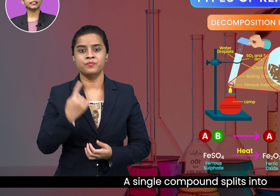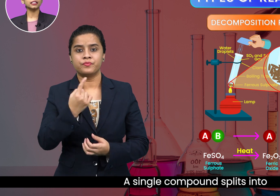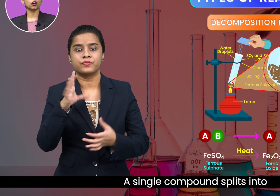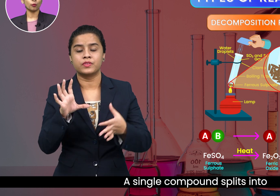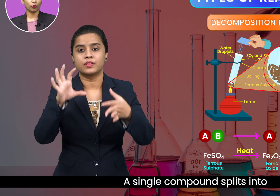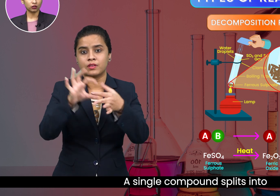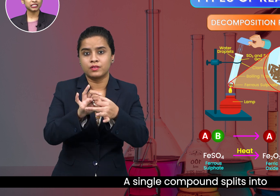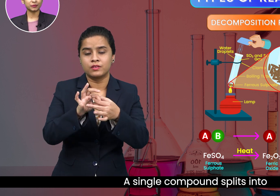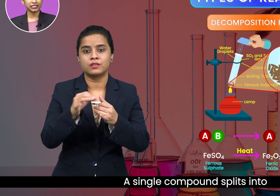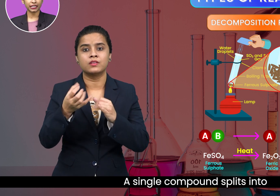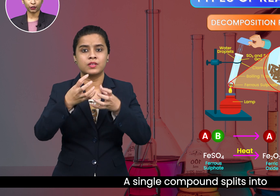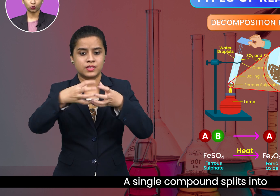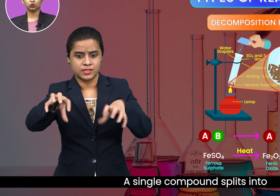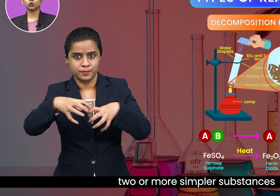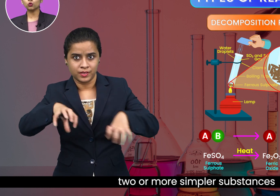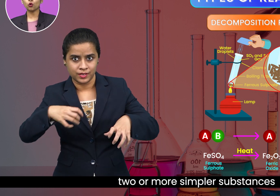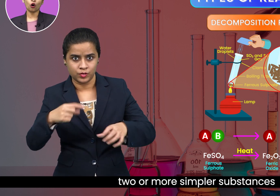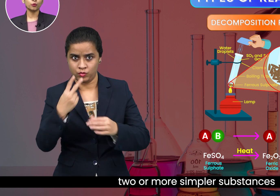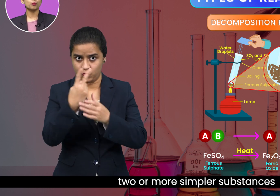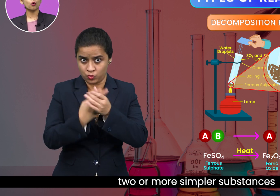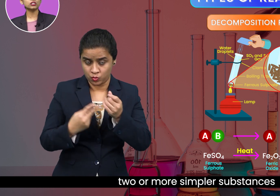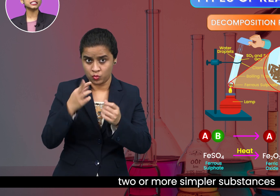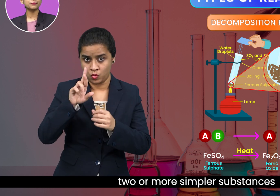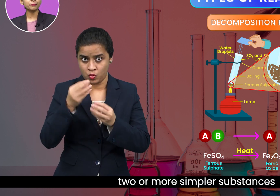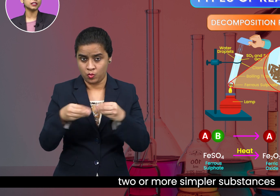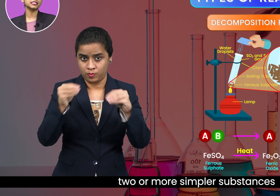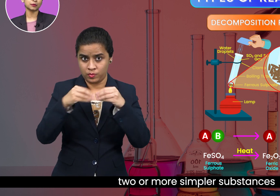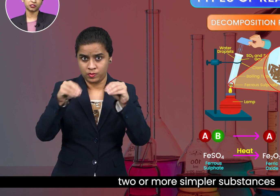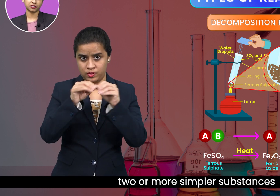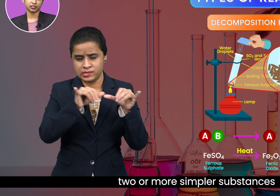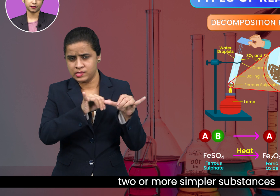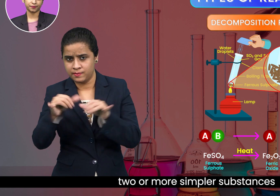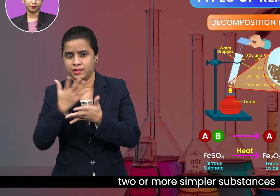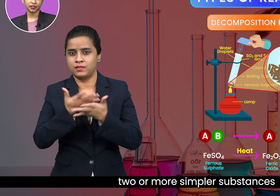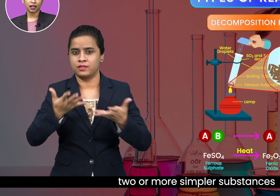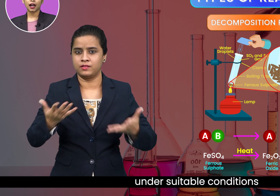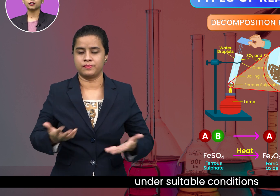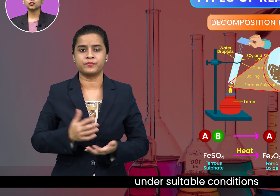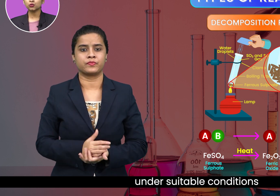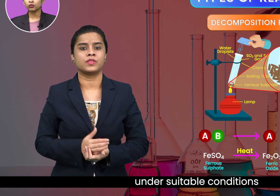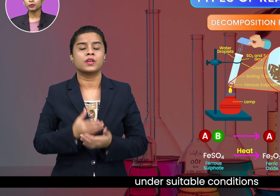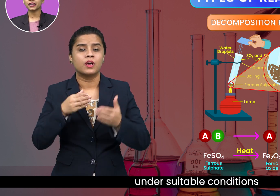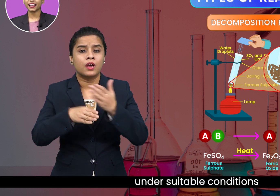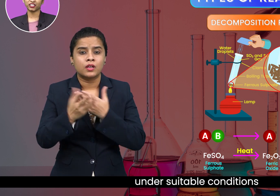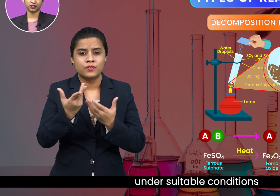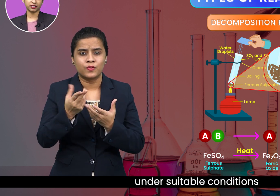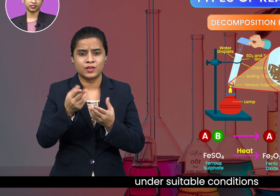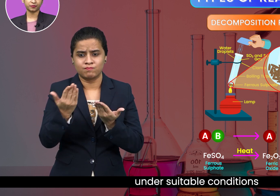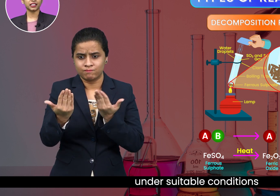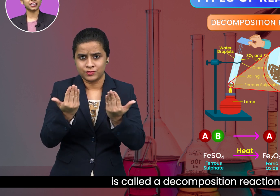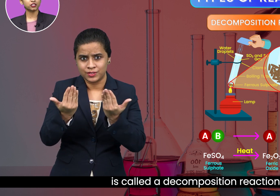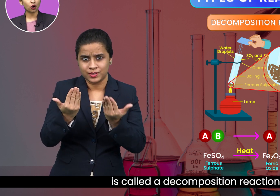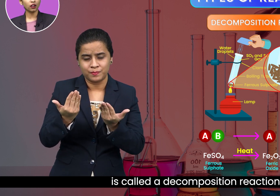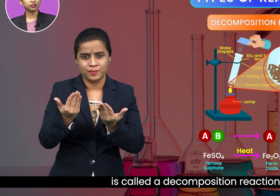A single compound splits into two or more simpler substances under suitable